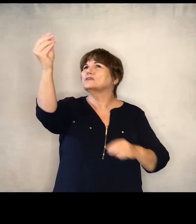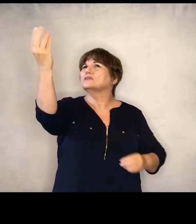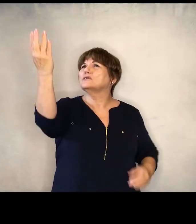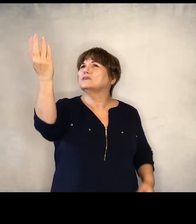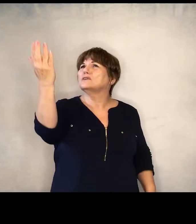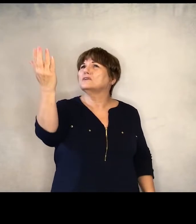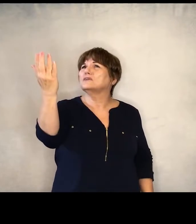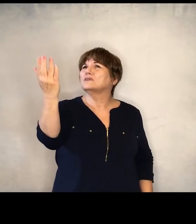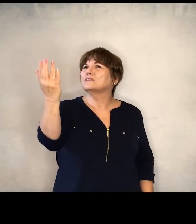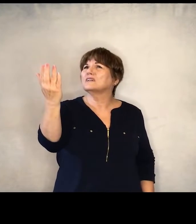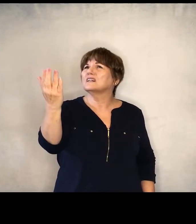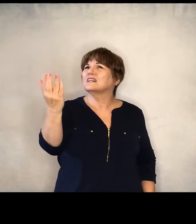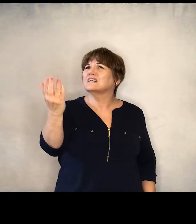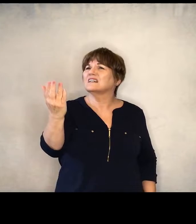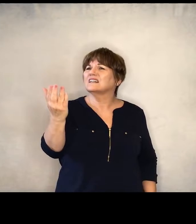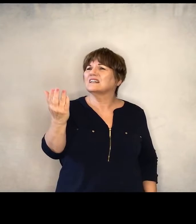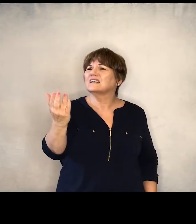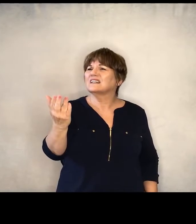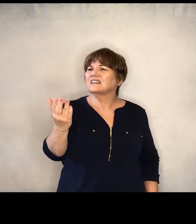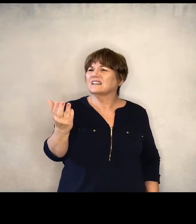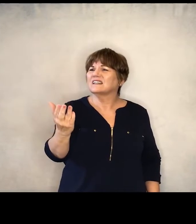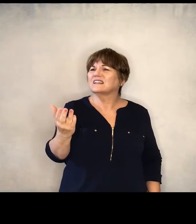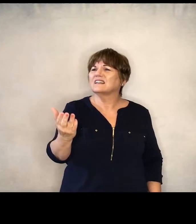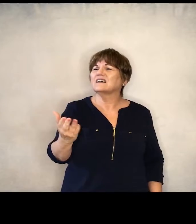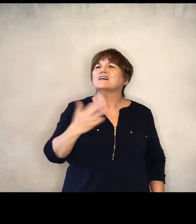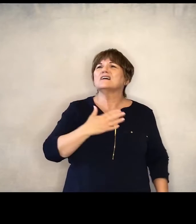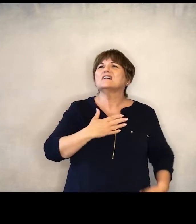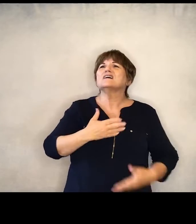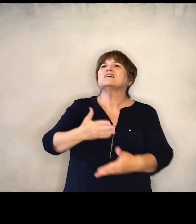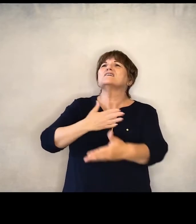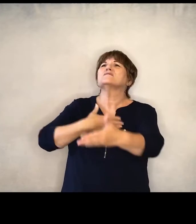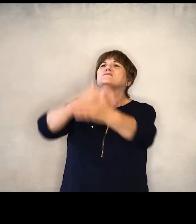you're where my help comes from.